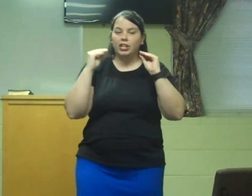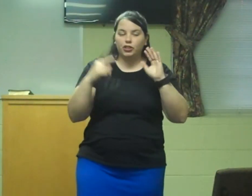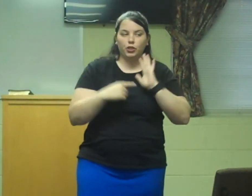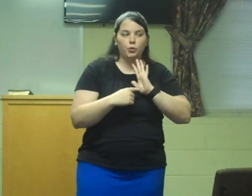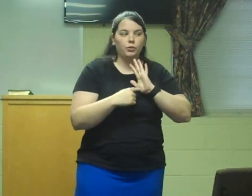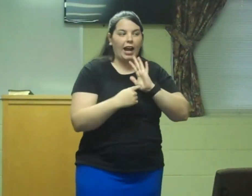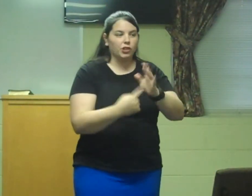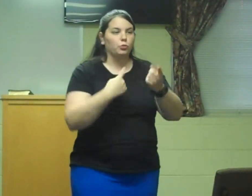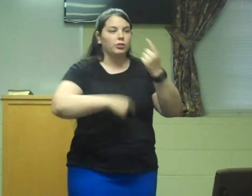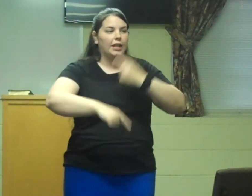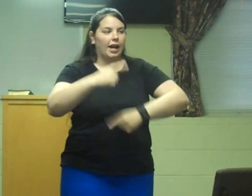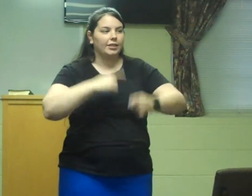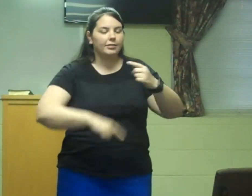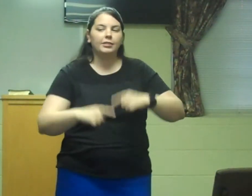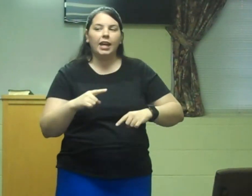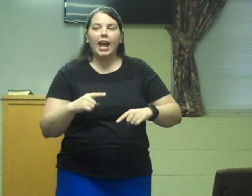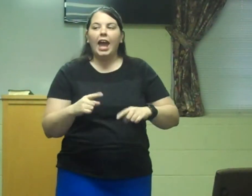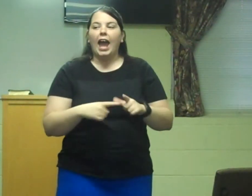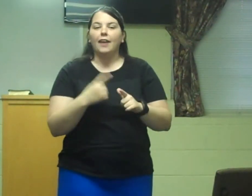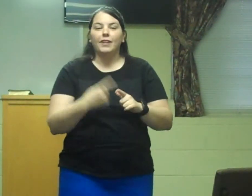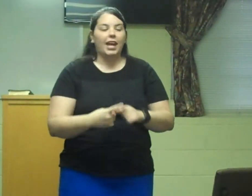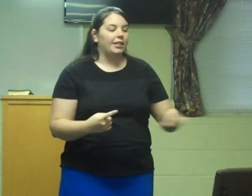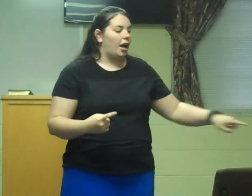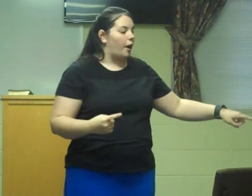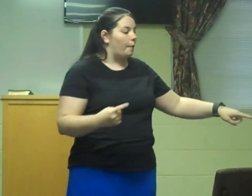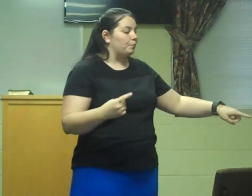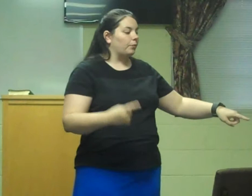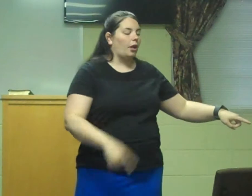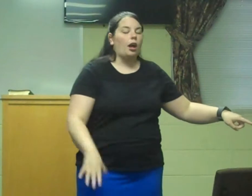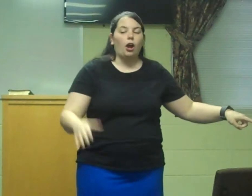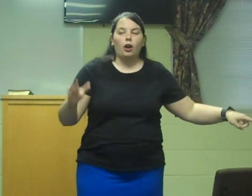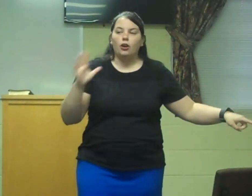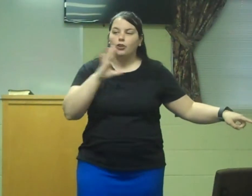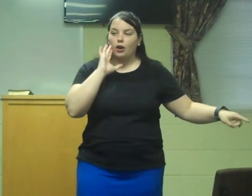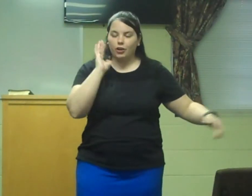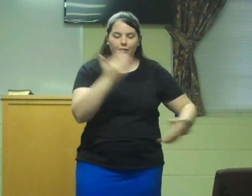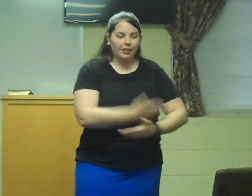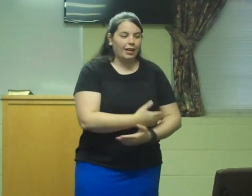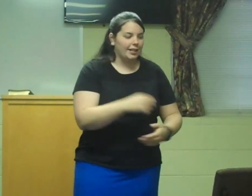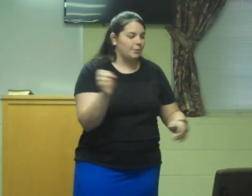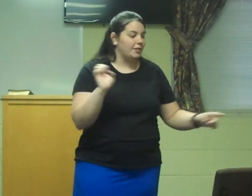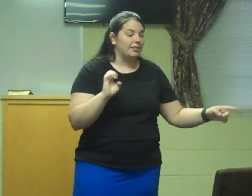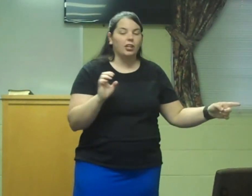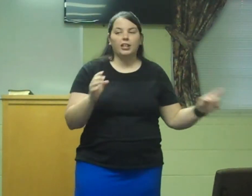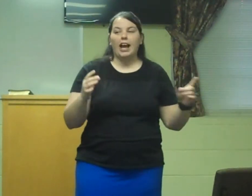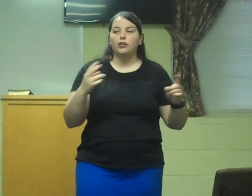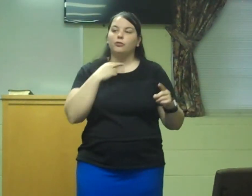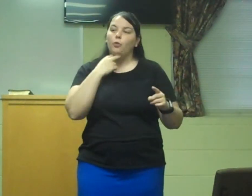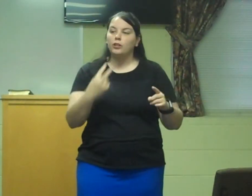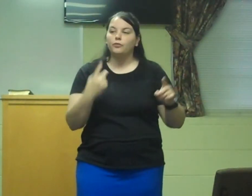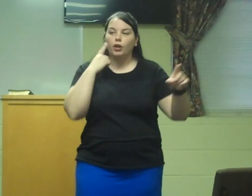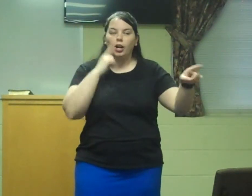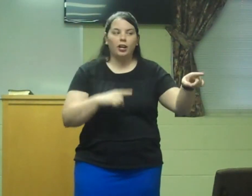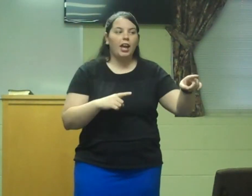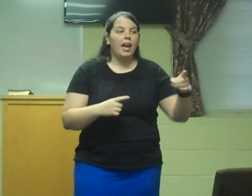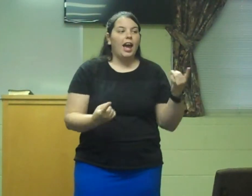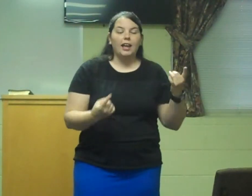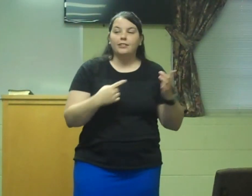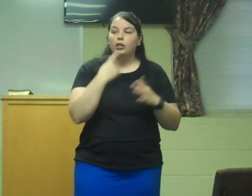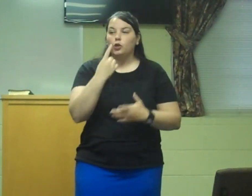teach you the actual signs. And then her daughter, Elizabeth, is going to actually voice for her and tell you